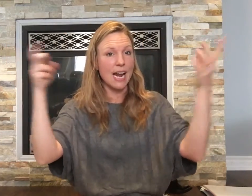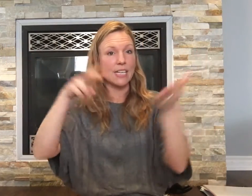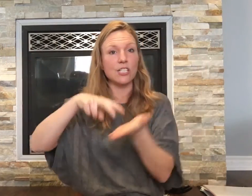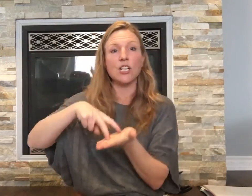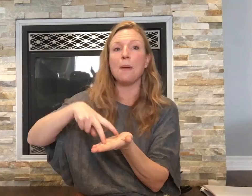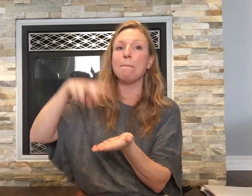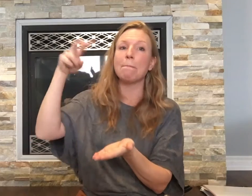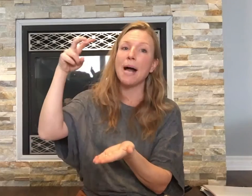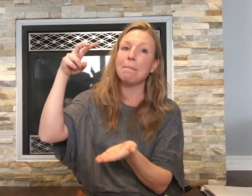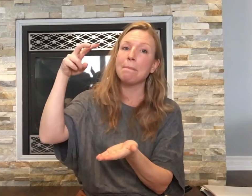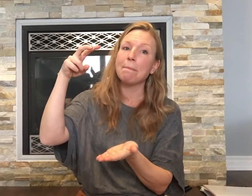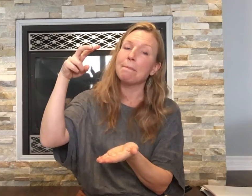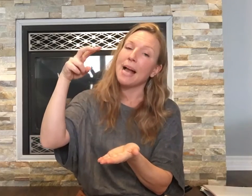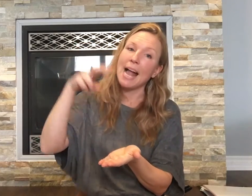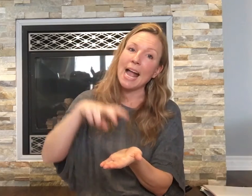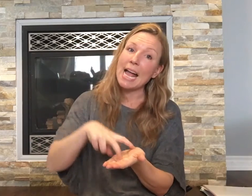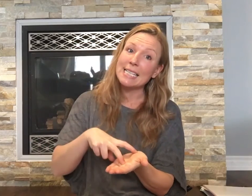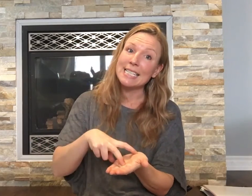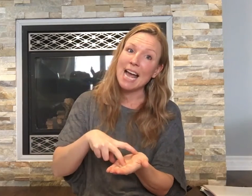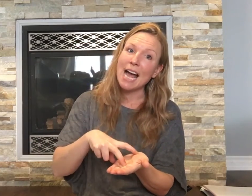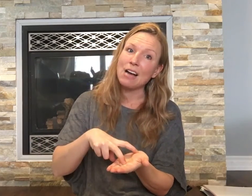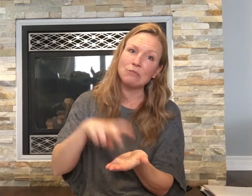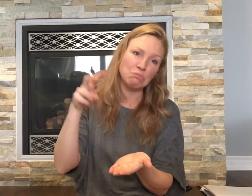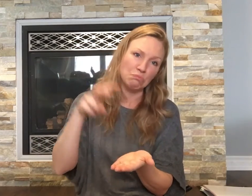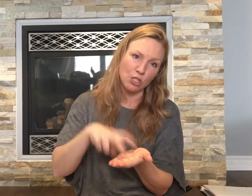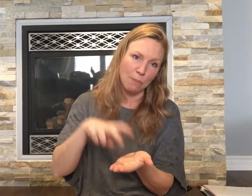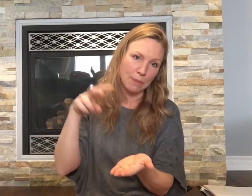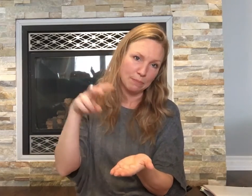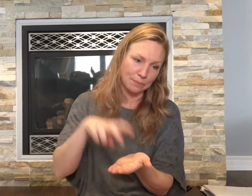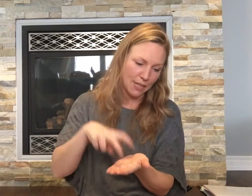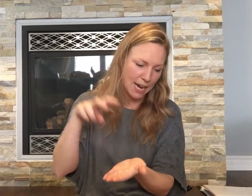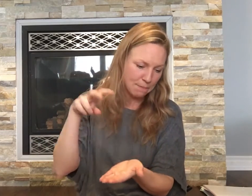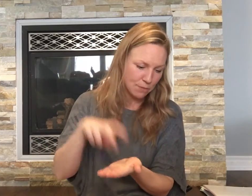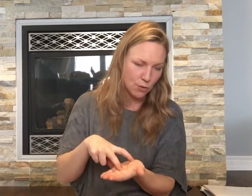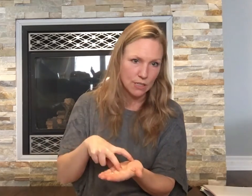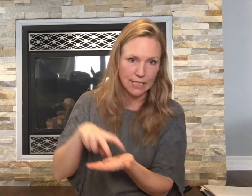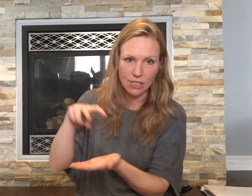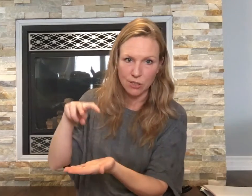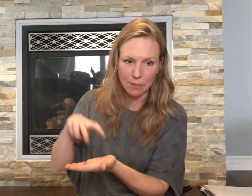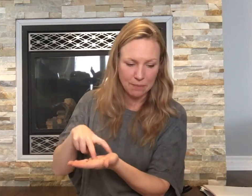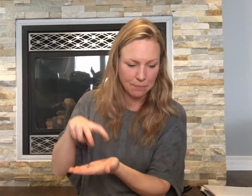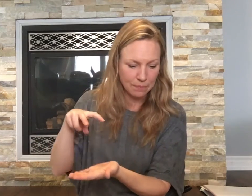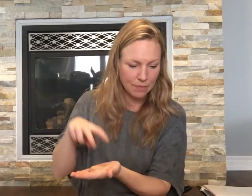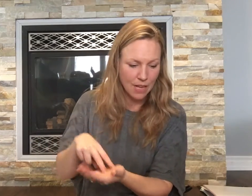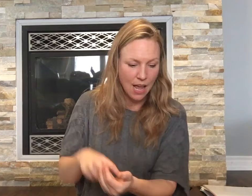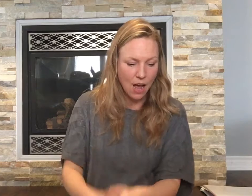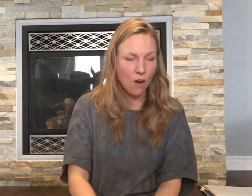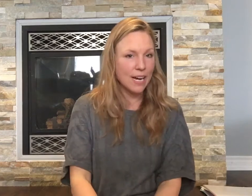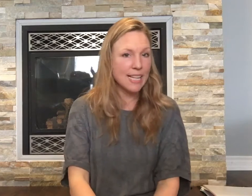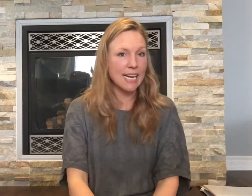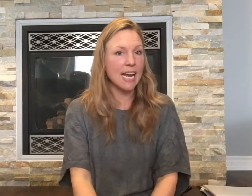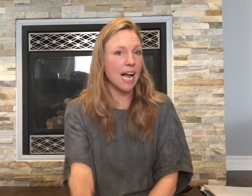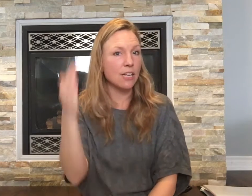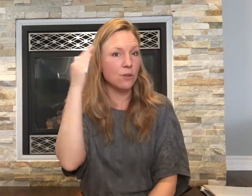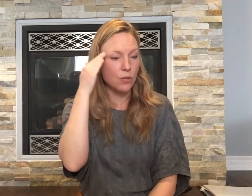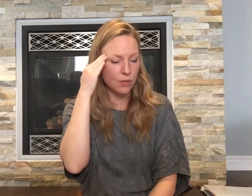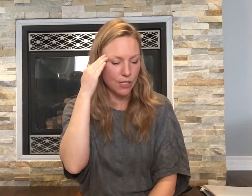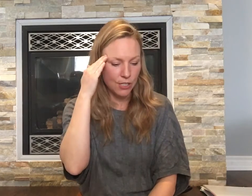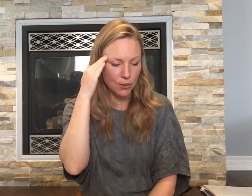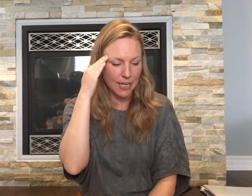celebrate. Jump up and down. Jump. Okay? Two little legs jumping. Okay, and then again, I knew you could do it.